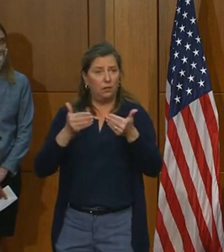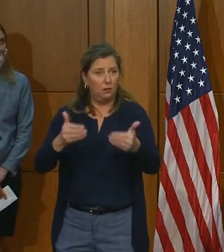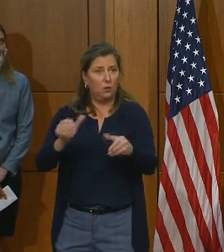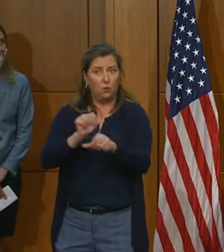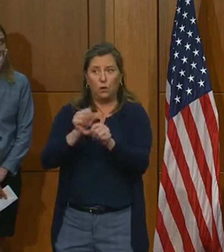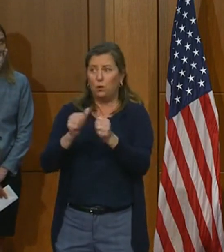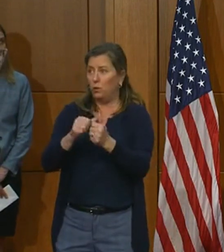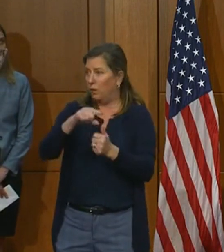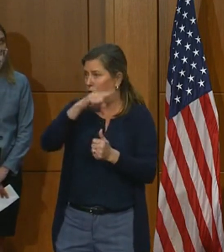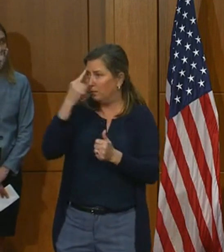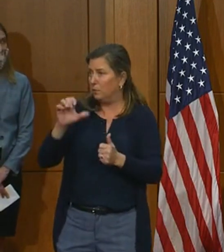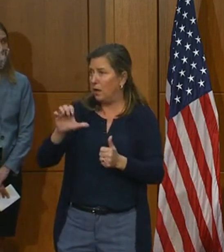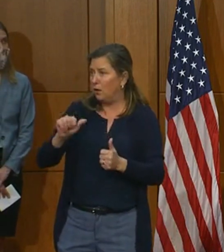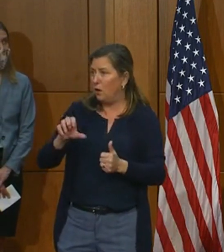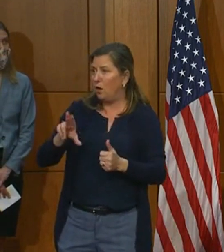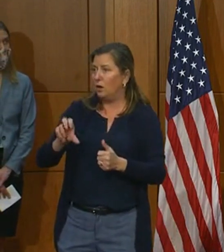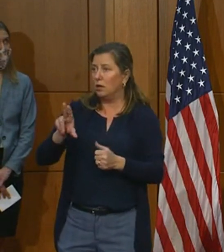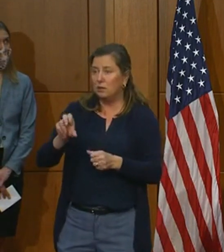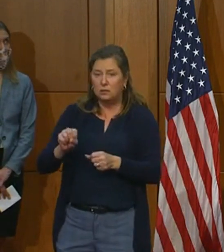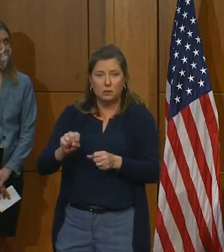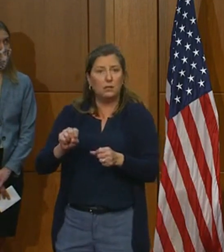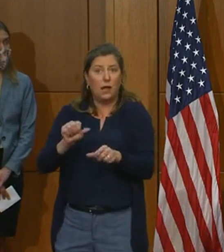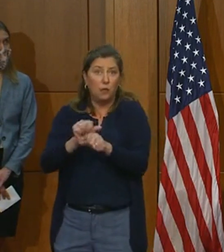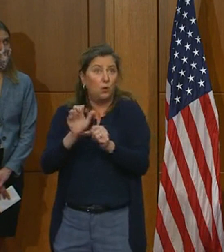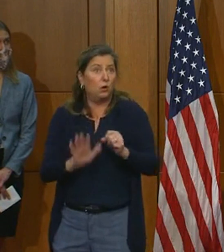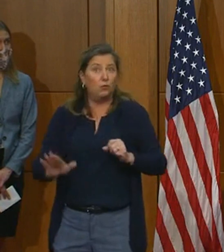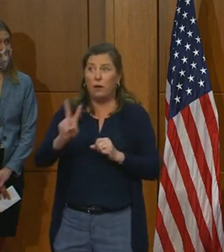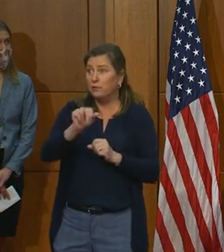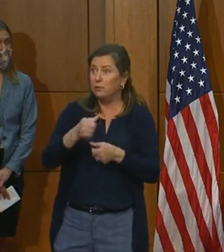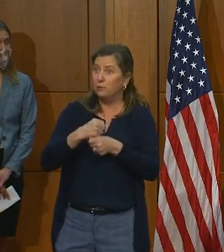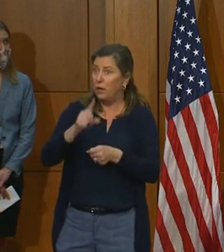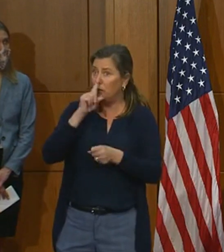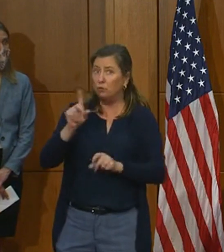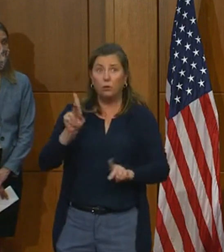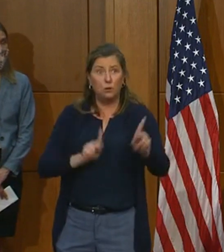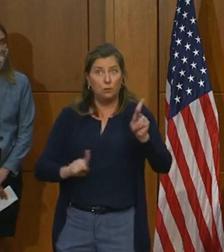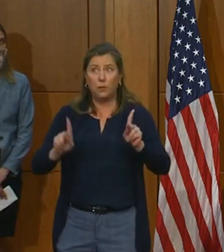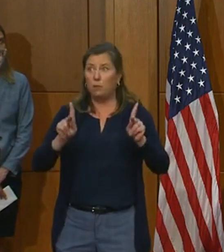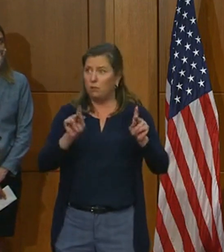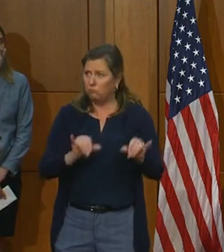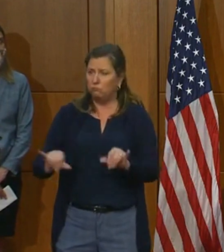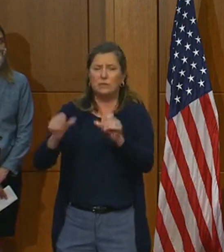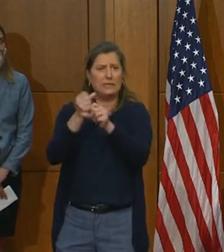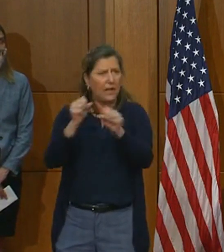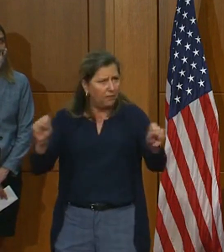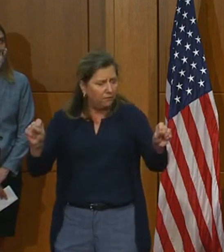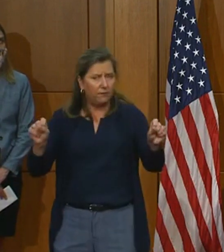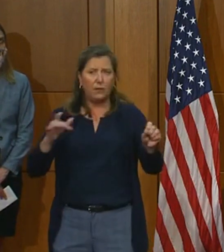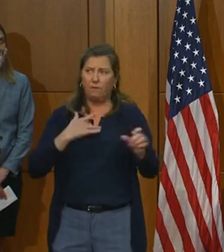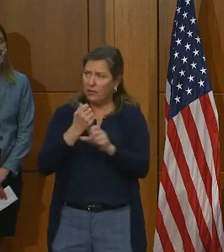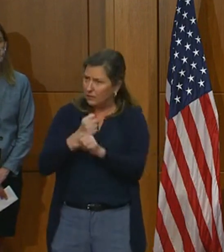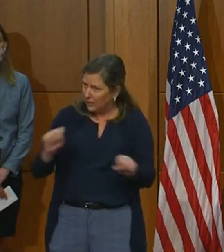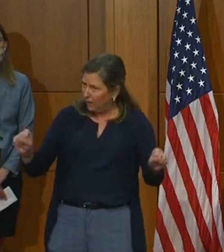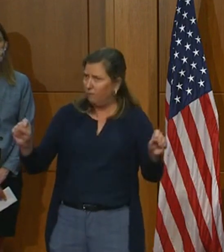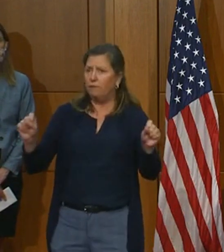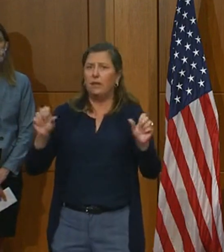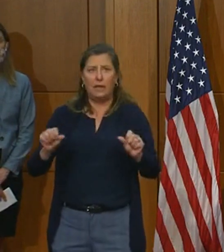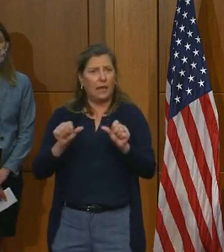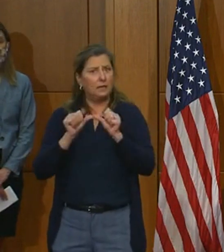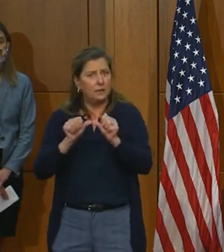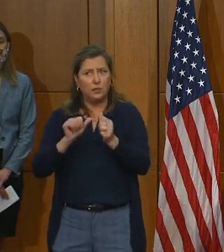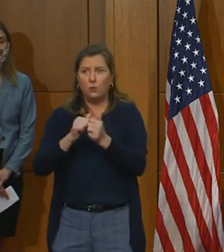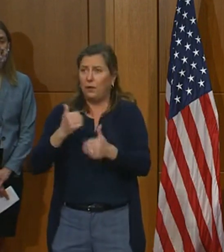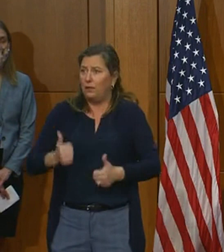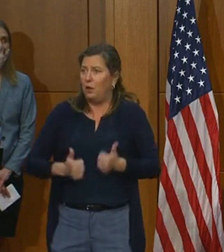Caucus and work throughout Virginia to make sure that people are safe, that they feel safe, and that they can continue with